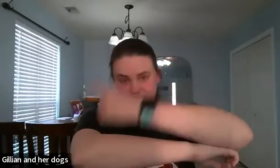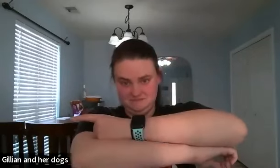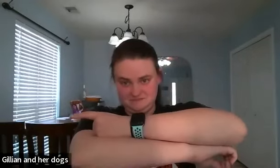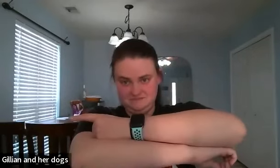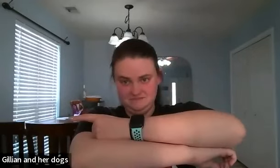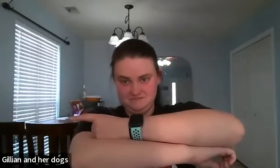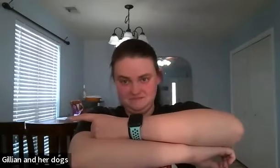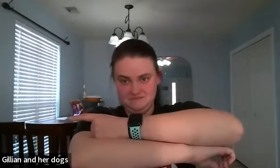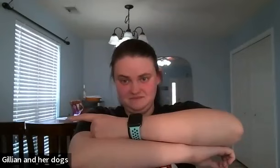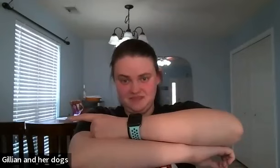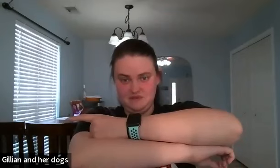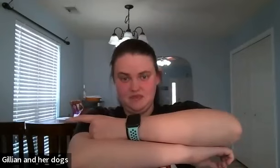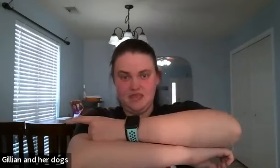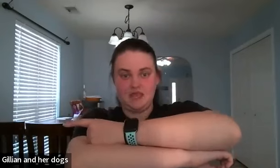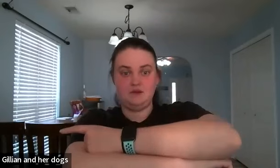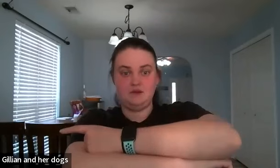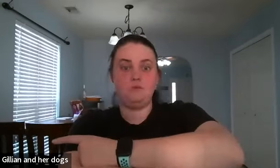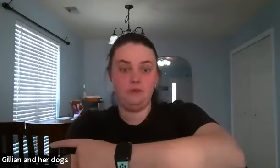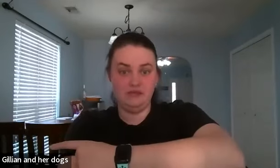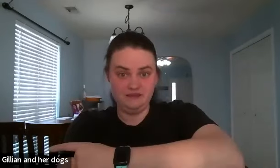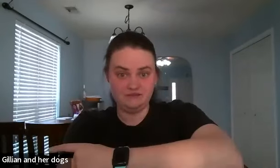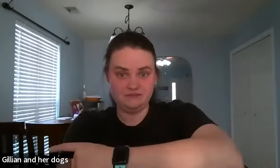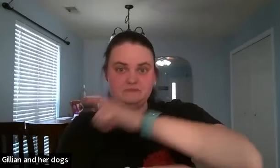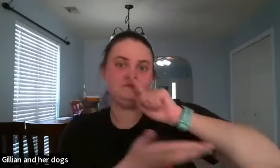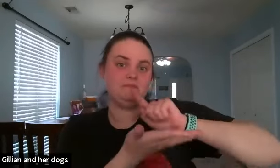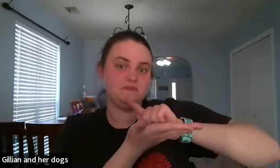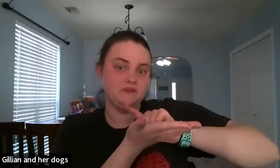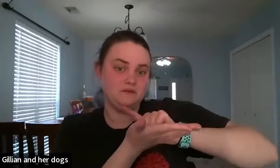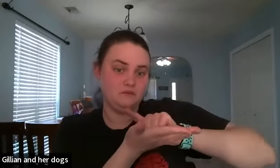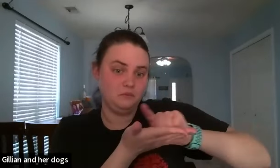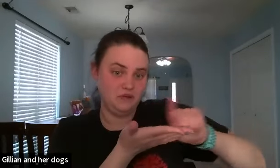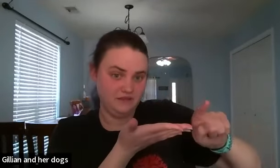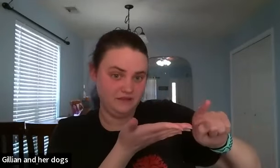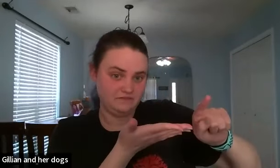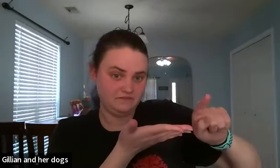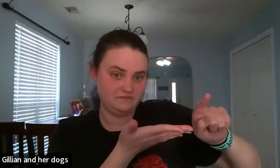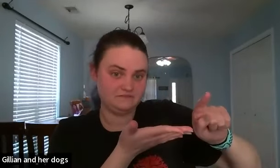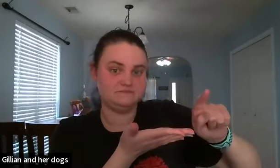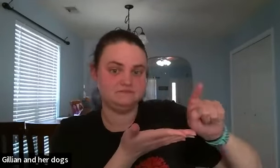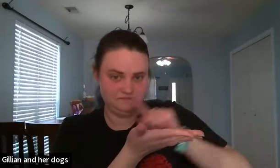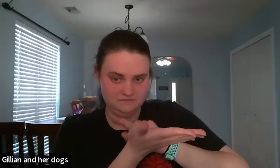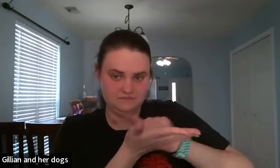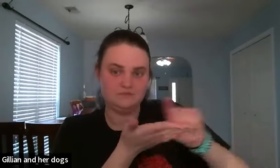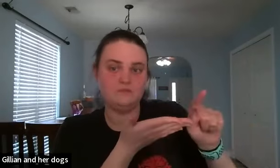Mm-hmm. And then we had week. Week. Mm-hmm.